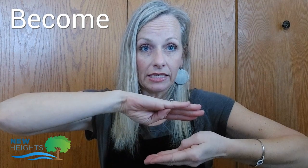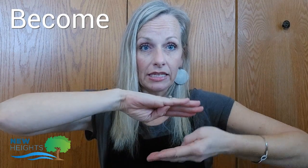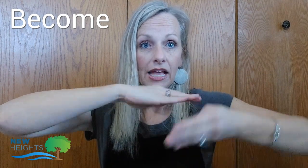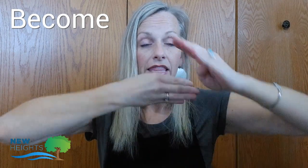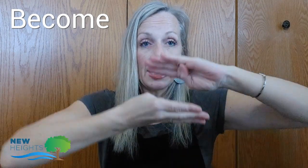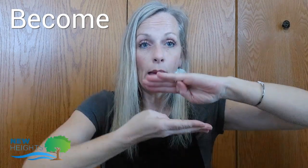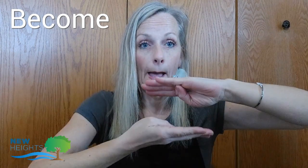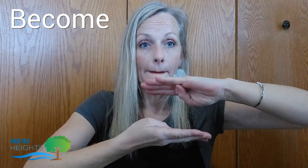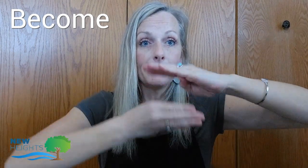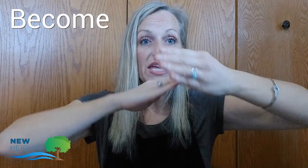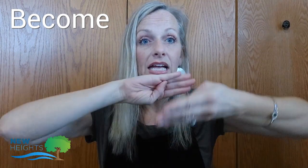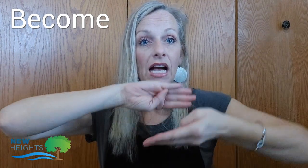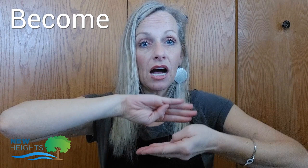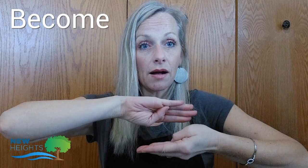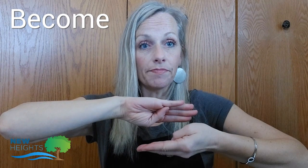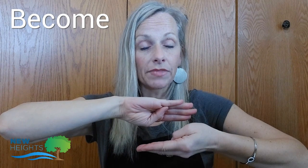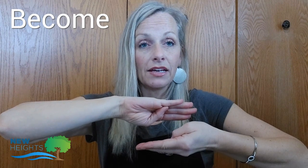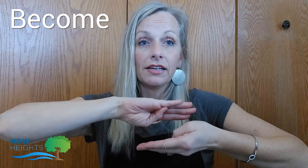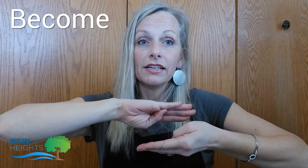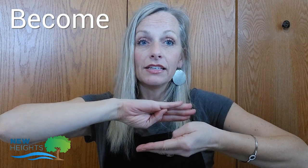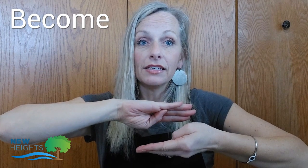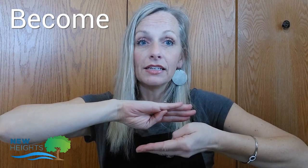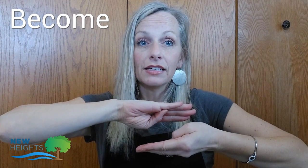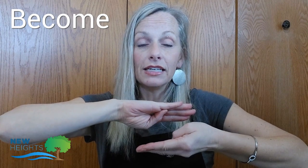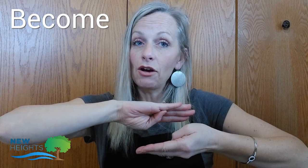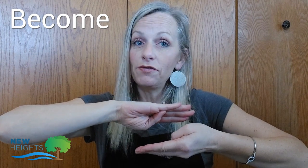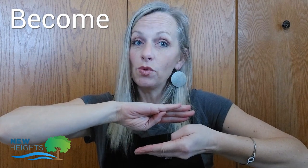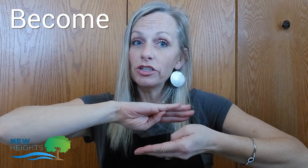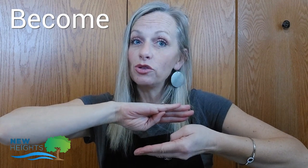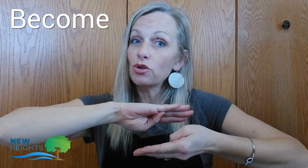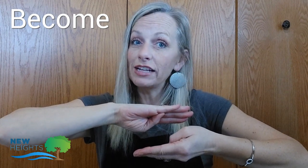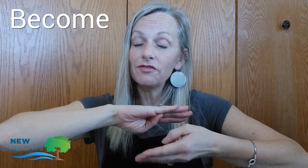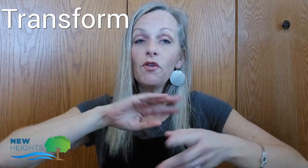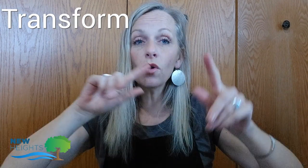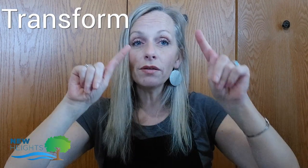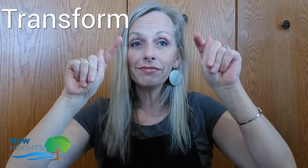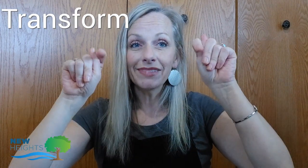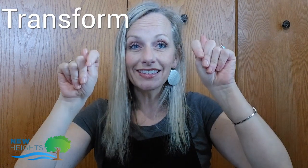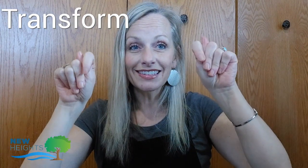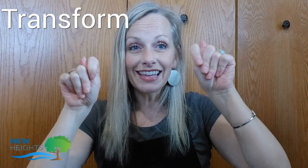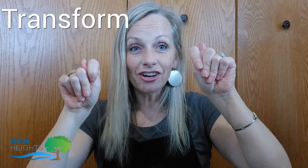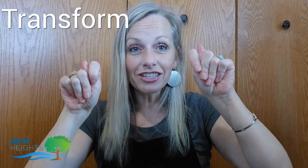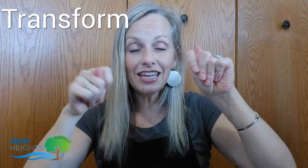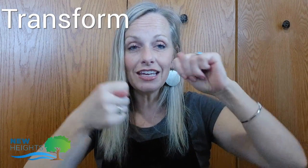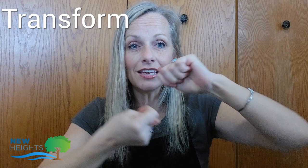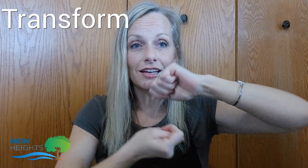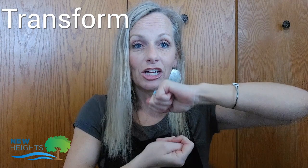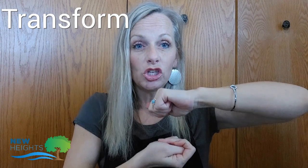places. They become. Now, if you were to do transform, it's the letter T.